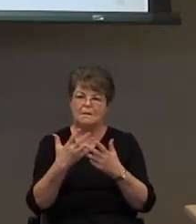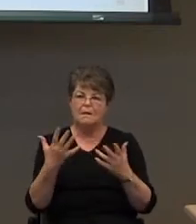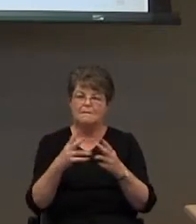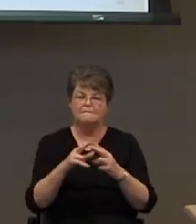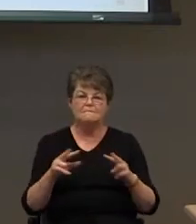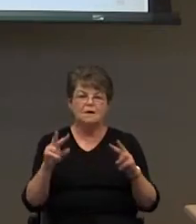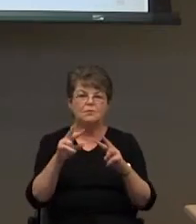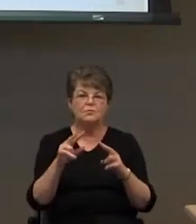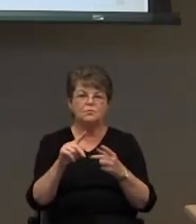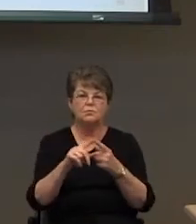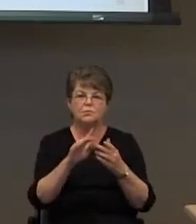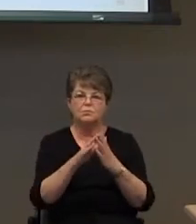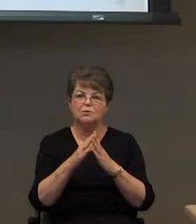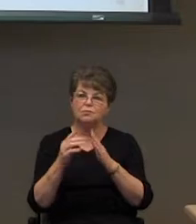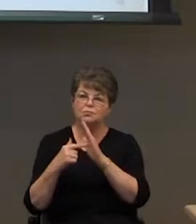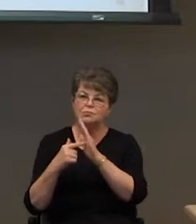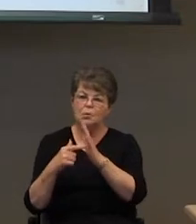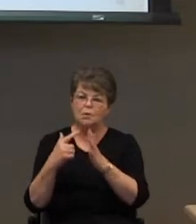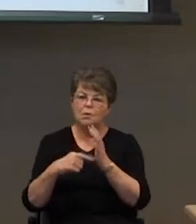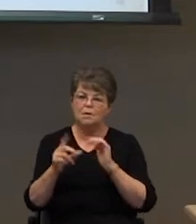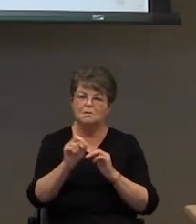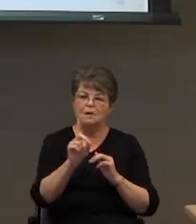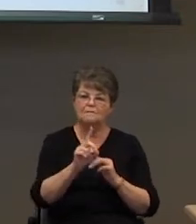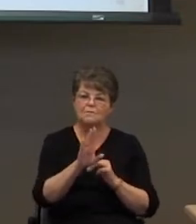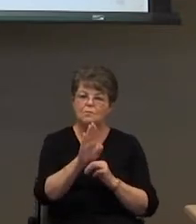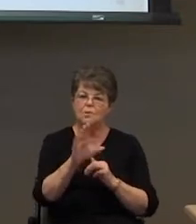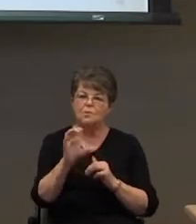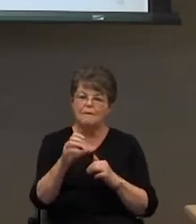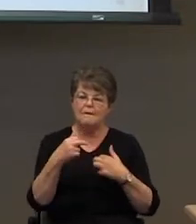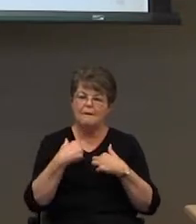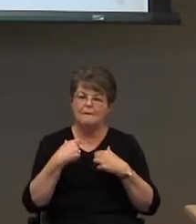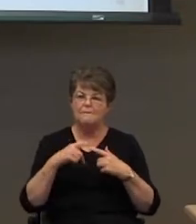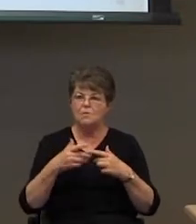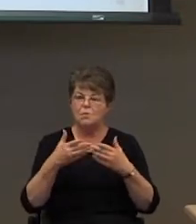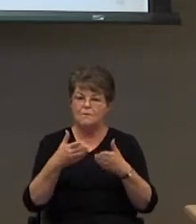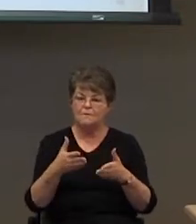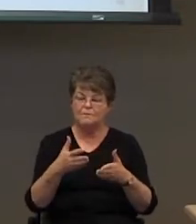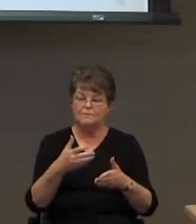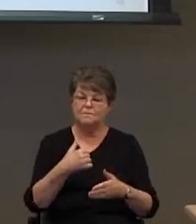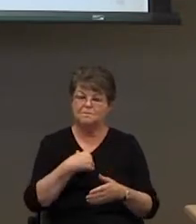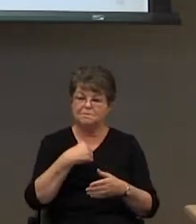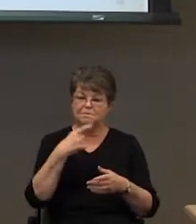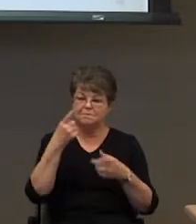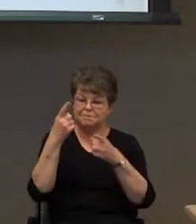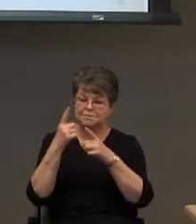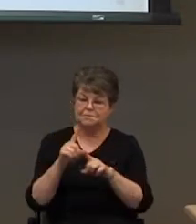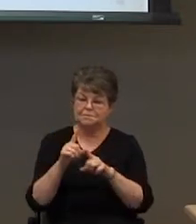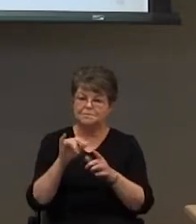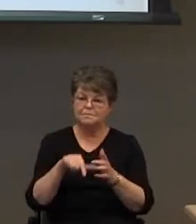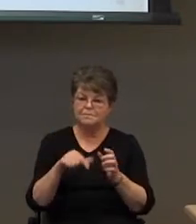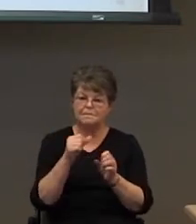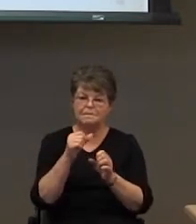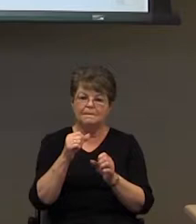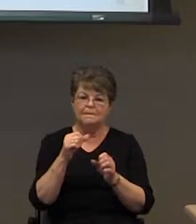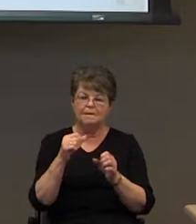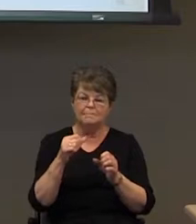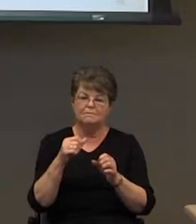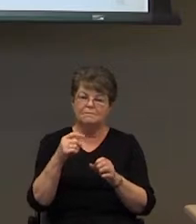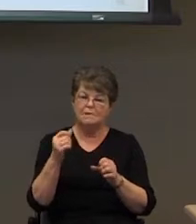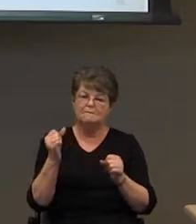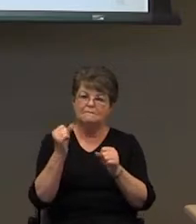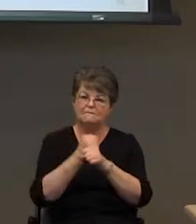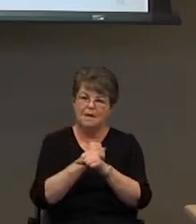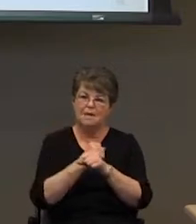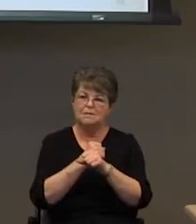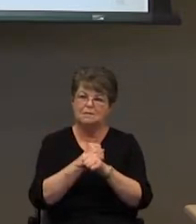showing what Danville Boyle County has to offer. It's been said to me, and I frankly agree, that this community fights above its weight in a lot of